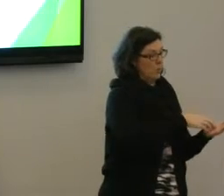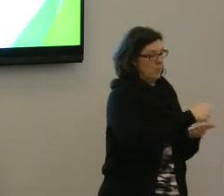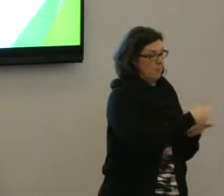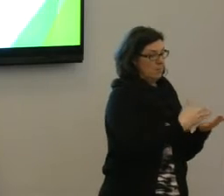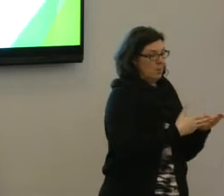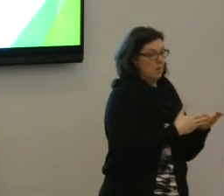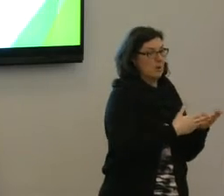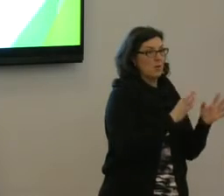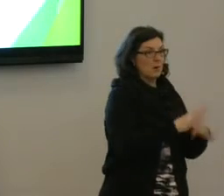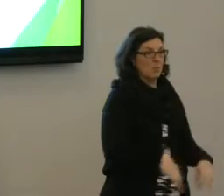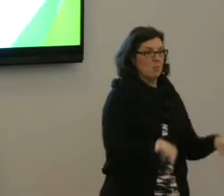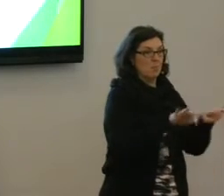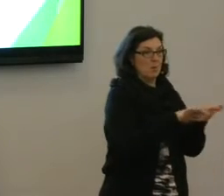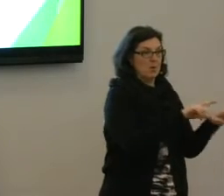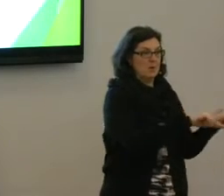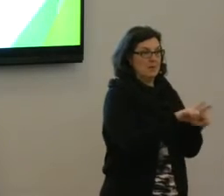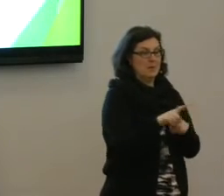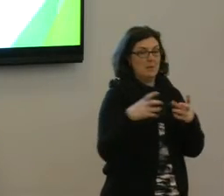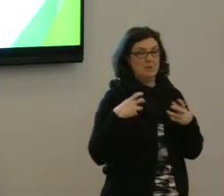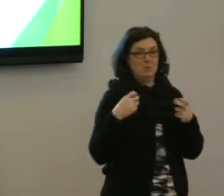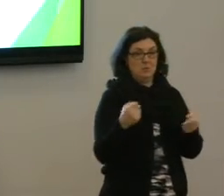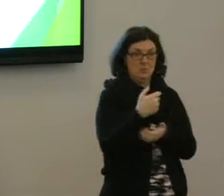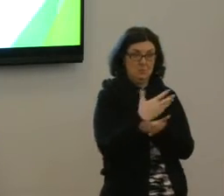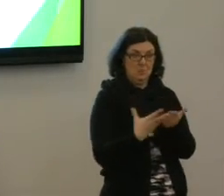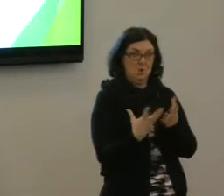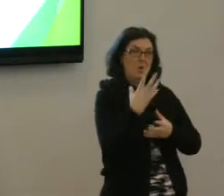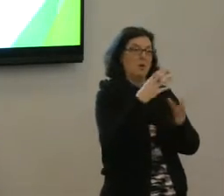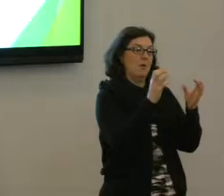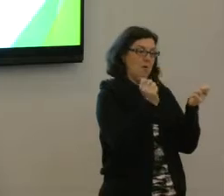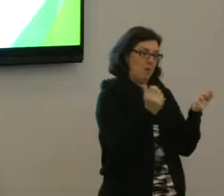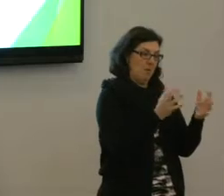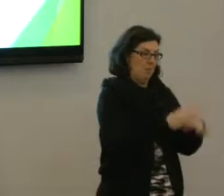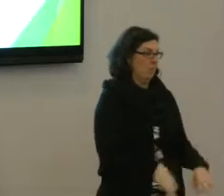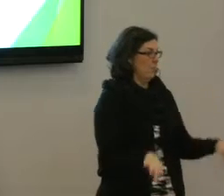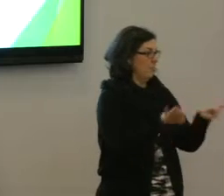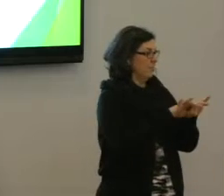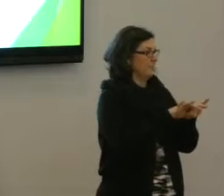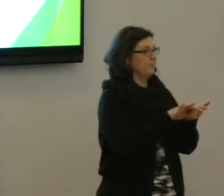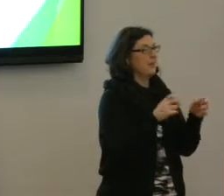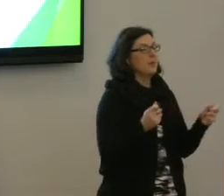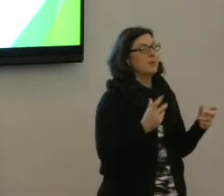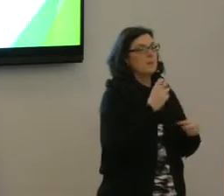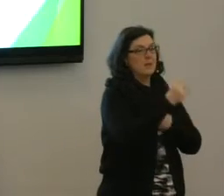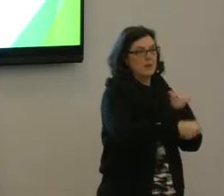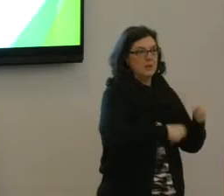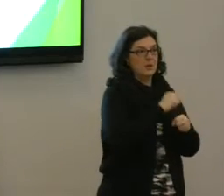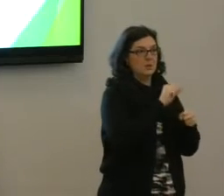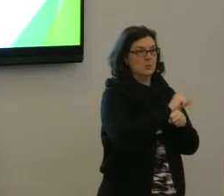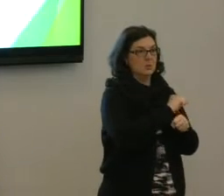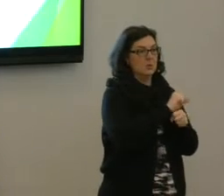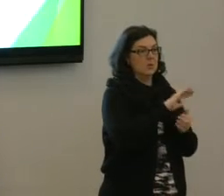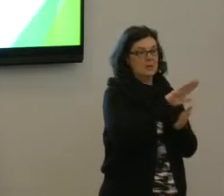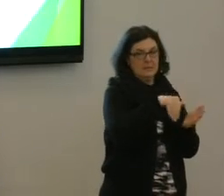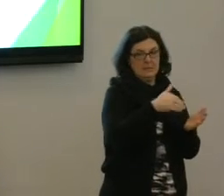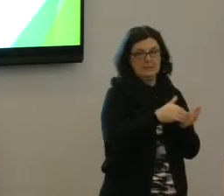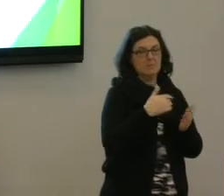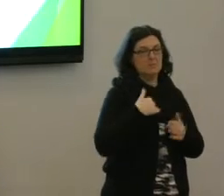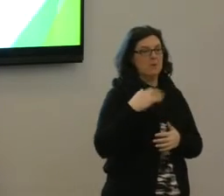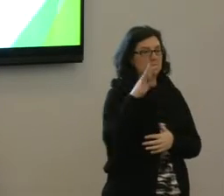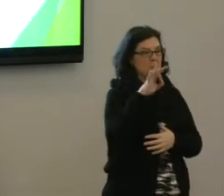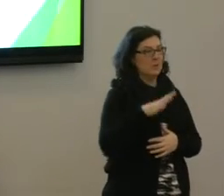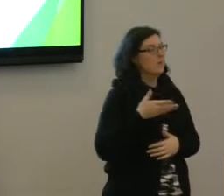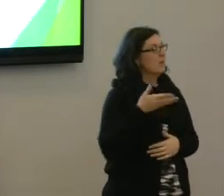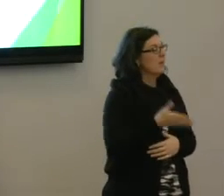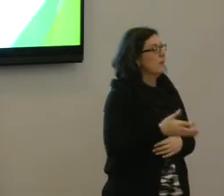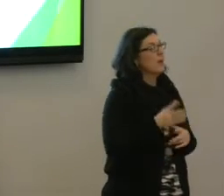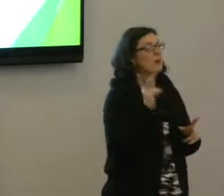the indispensable parts of the body of Christ? When I was a chaplain for a number of years working at a center, and we were trying to get